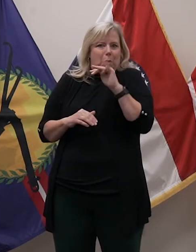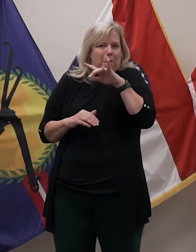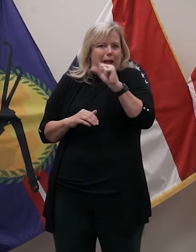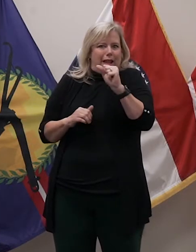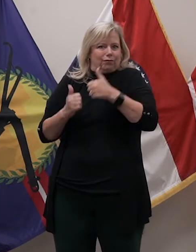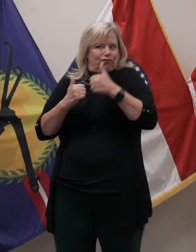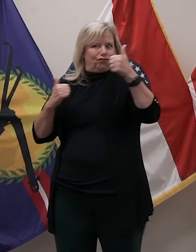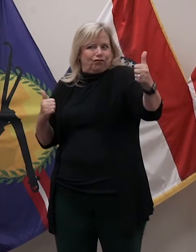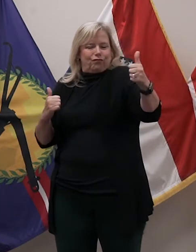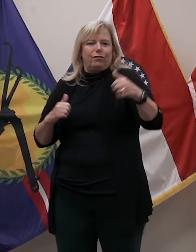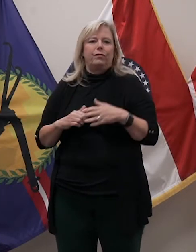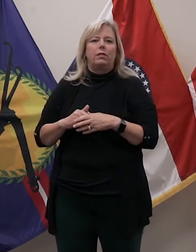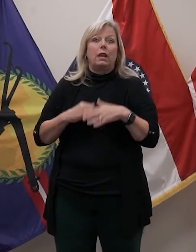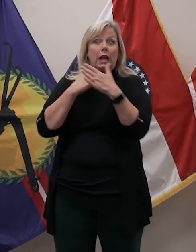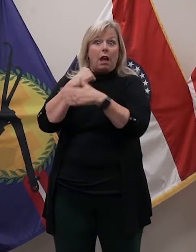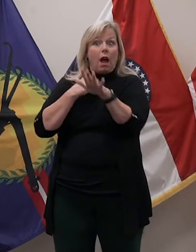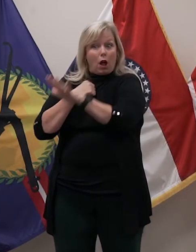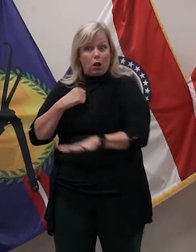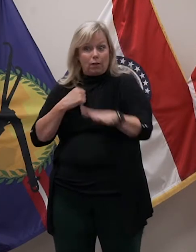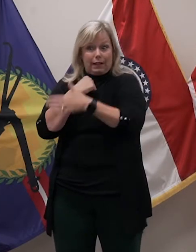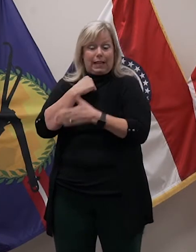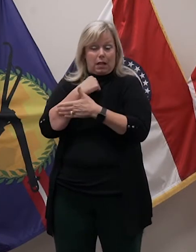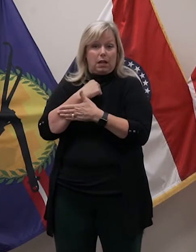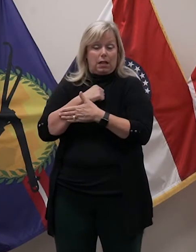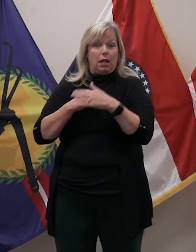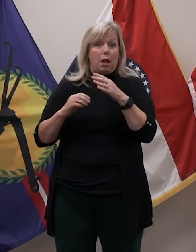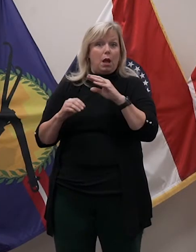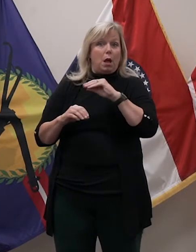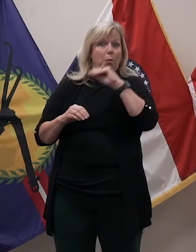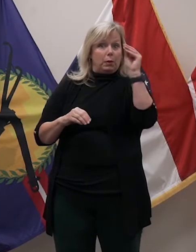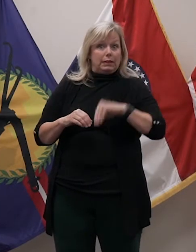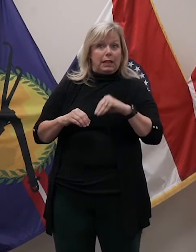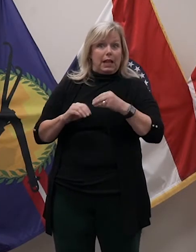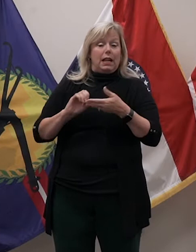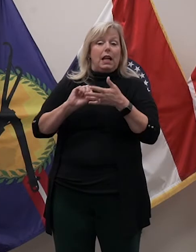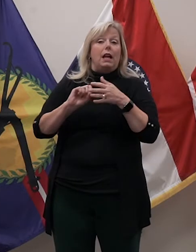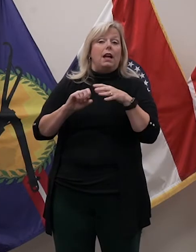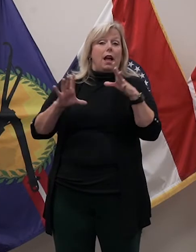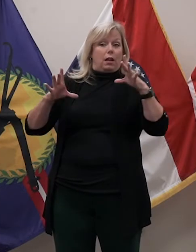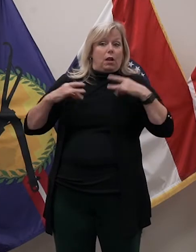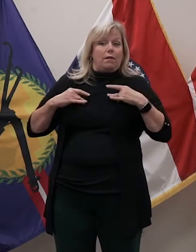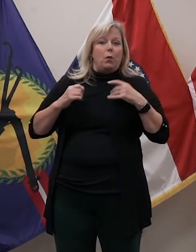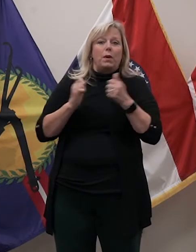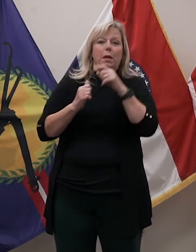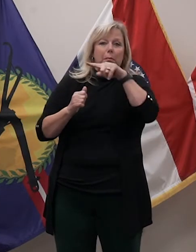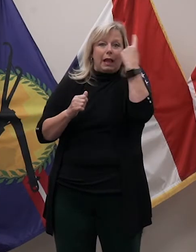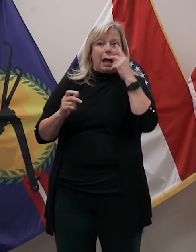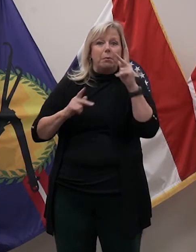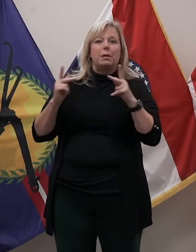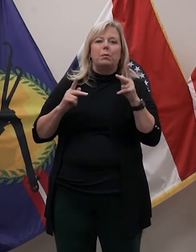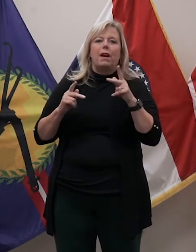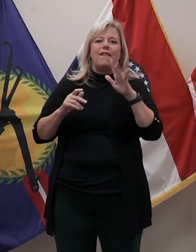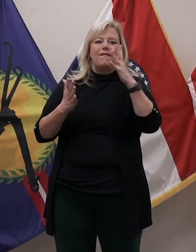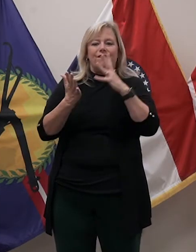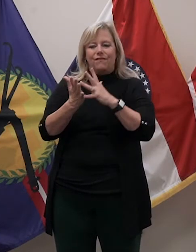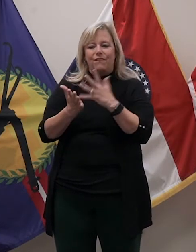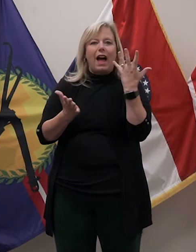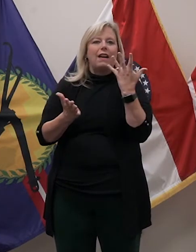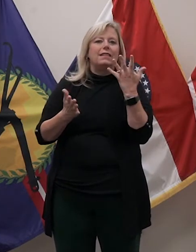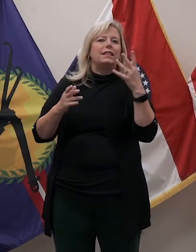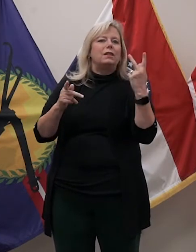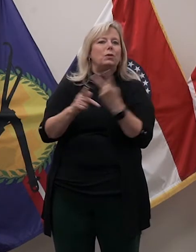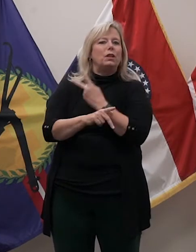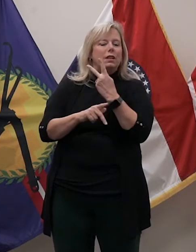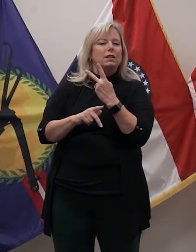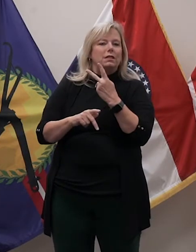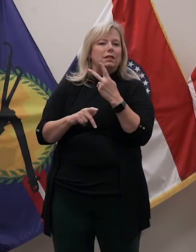away. Countywide, the rate of infection among Black St. Louis County residents is 5 times the rate of